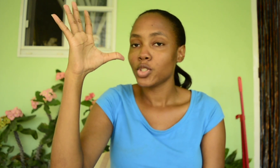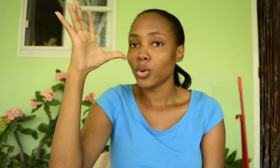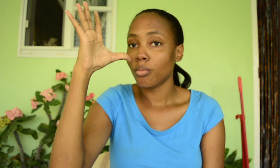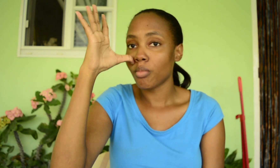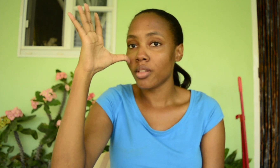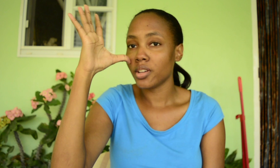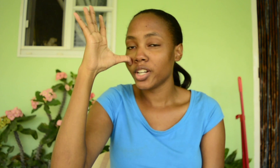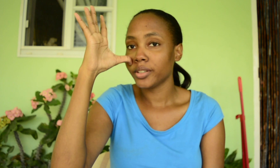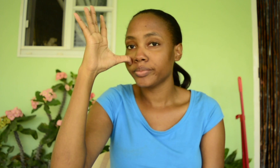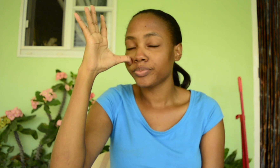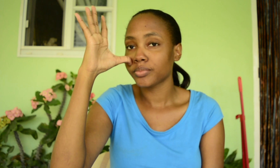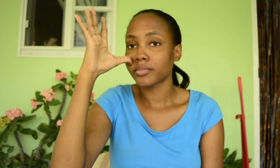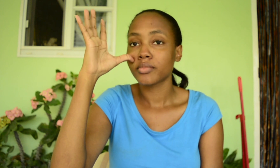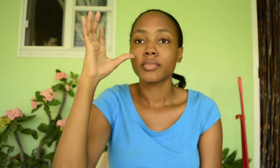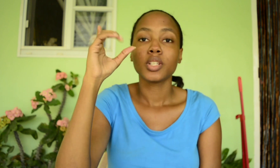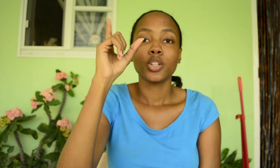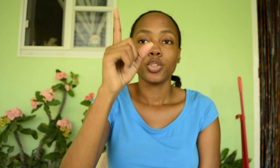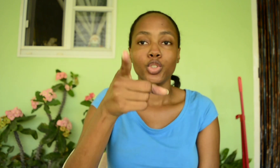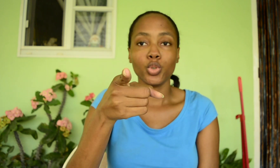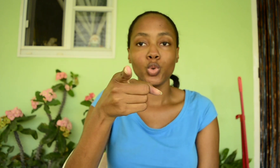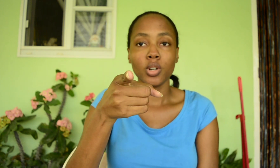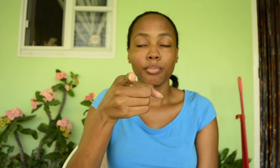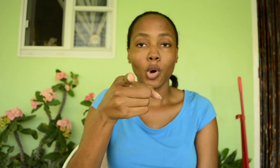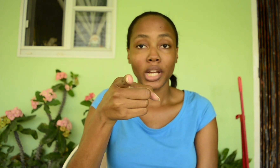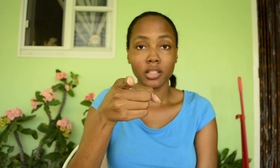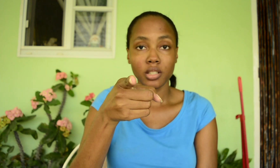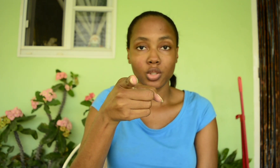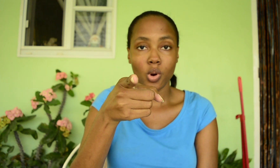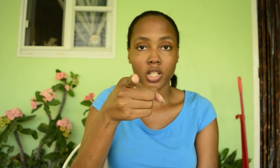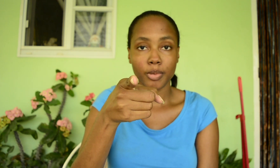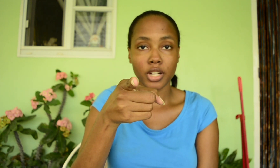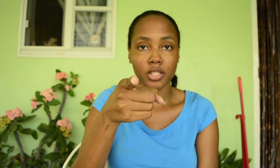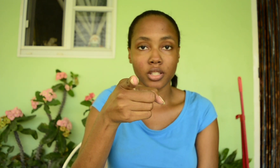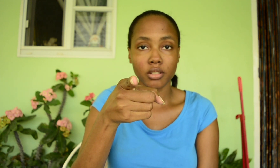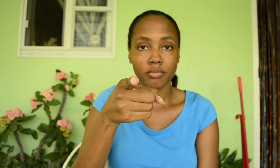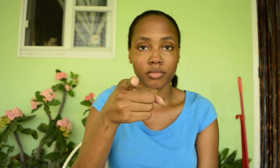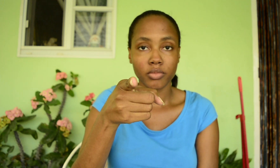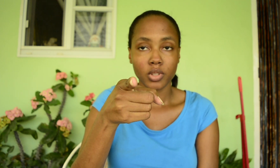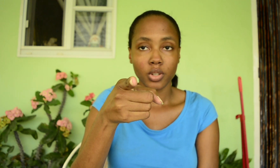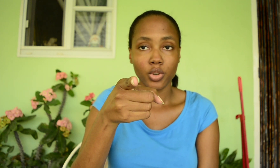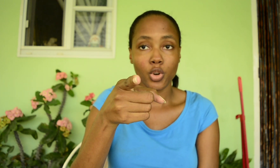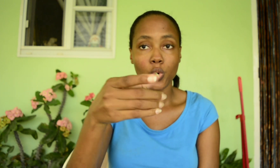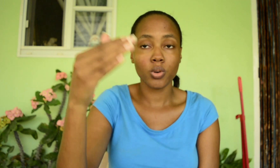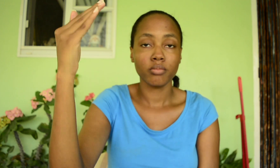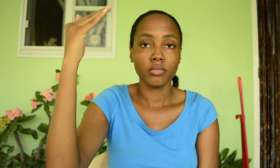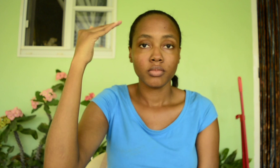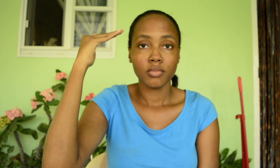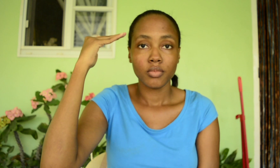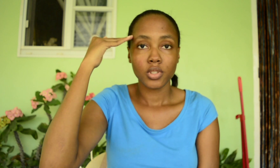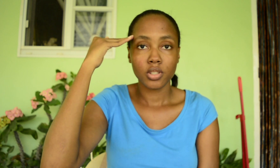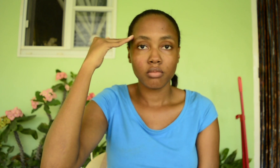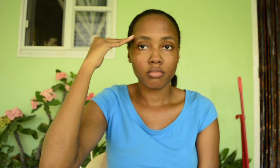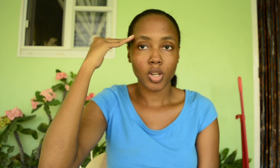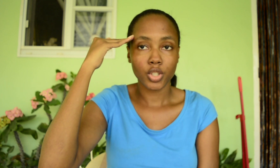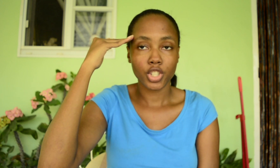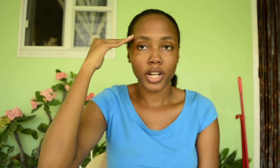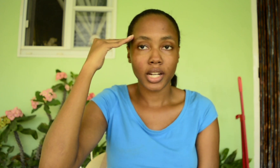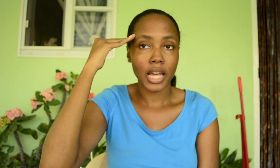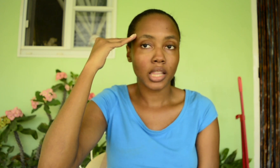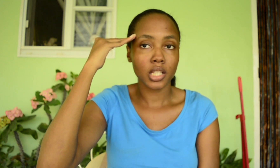So mother, you point towards a person. No, touch your head like